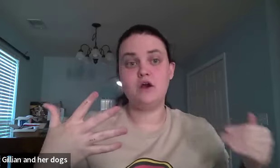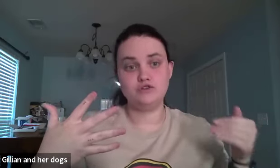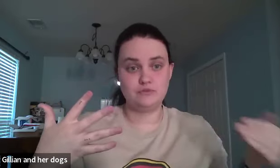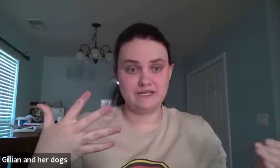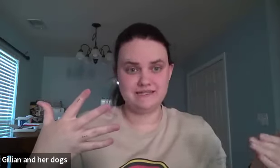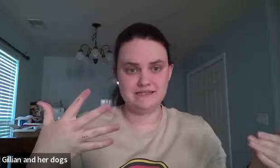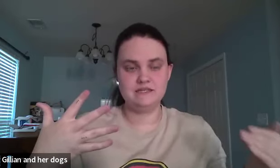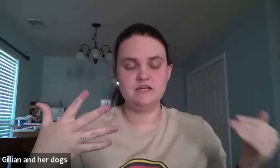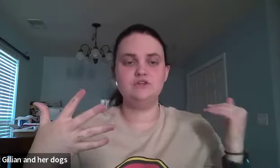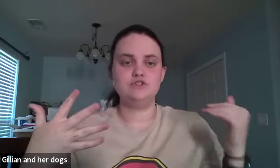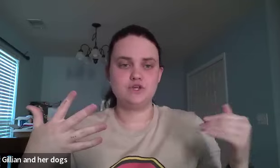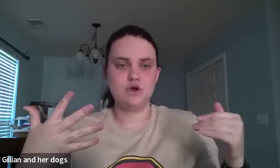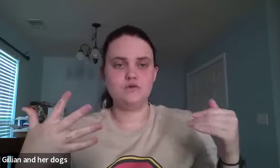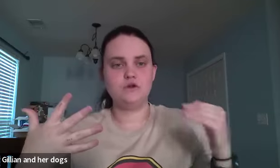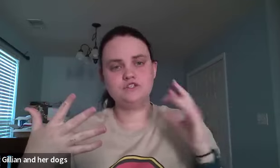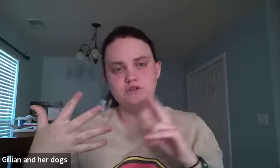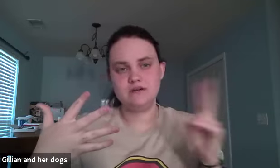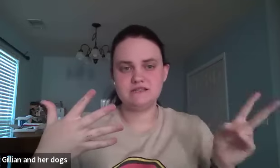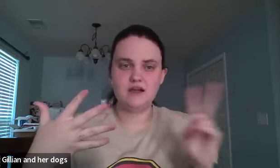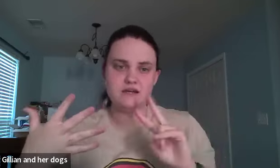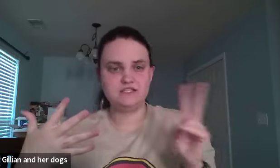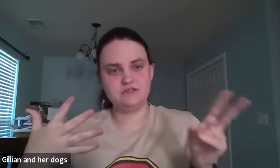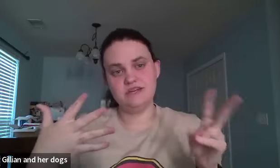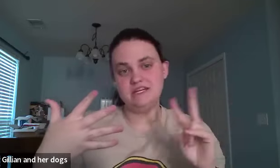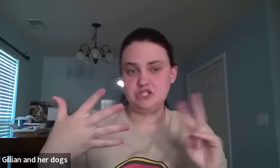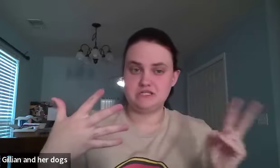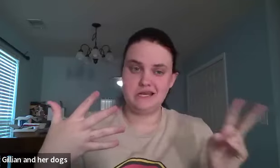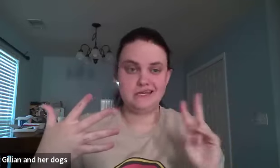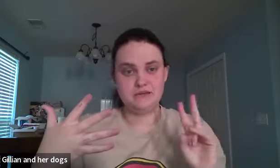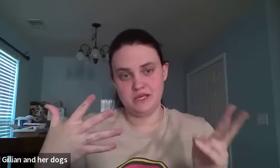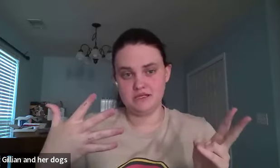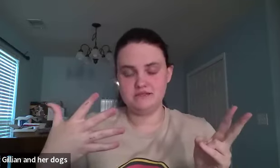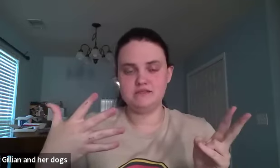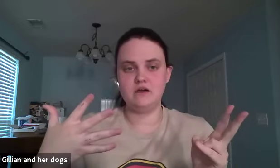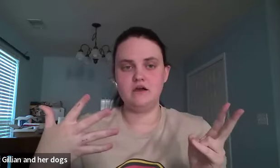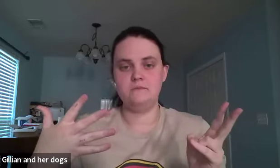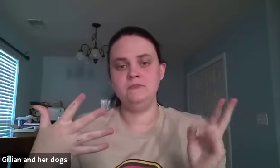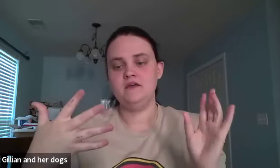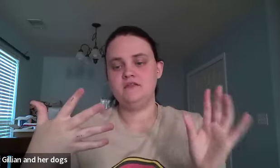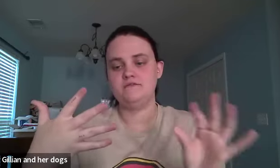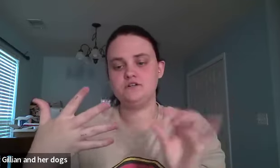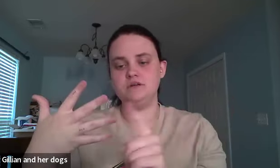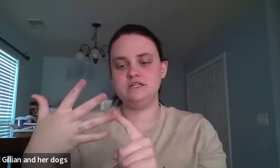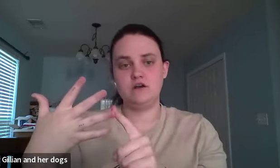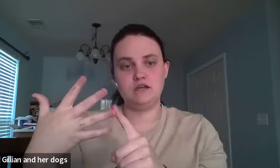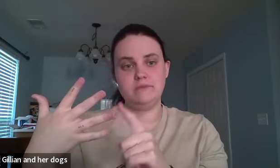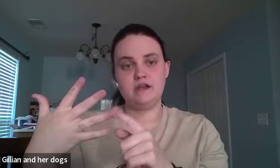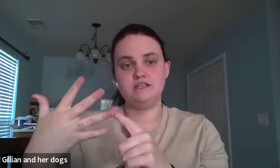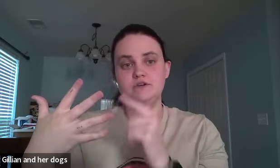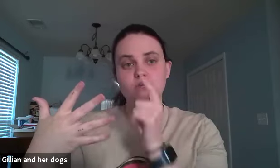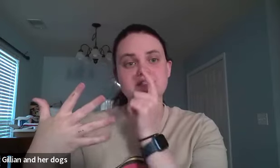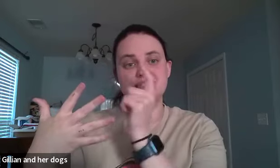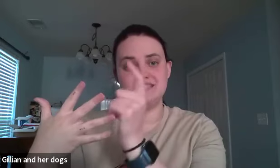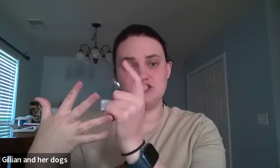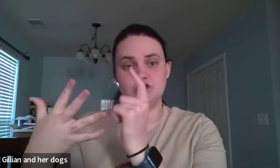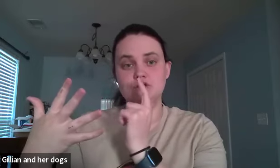are twins. So there are 2 ways I kind of do it. It just kind of depends. The first one is talking about as I would go